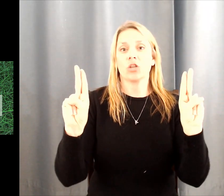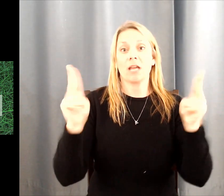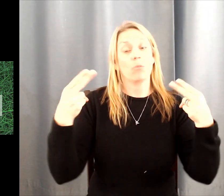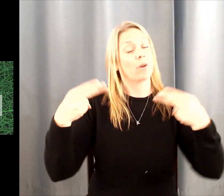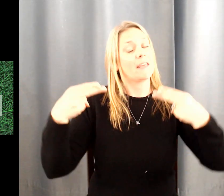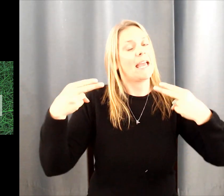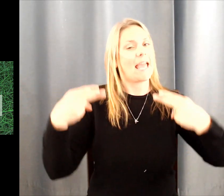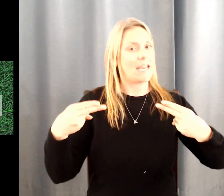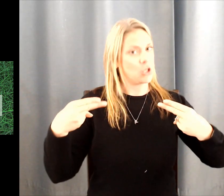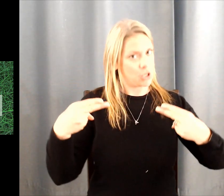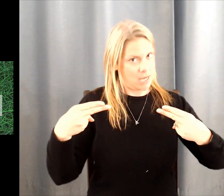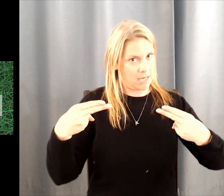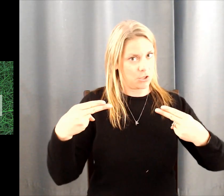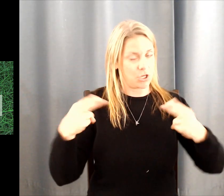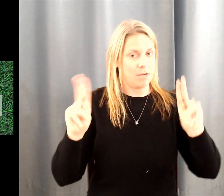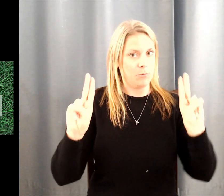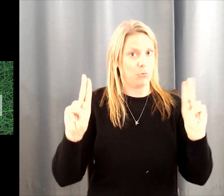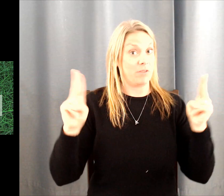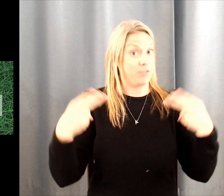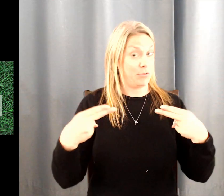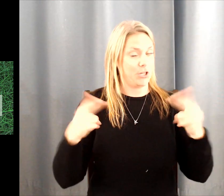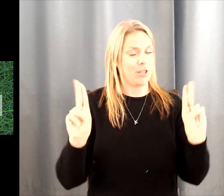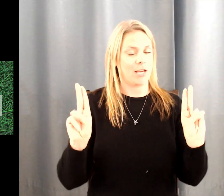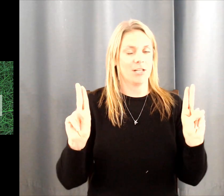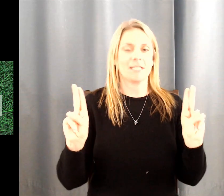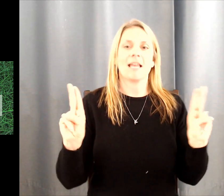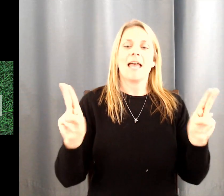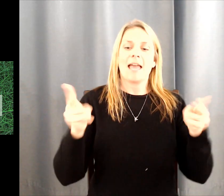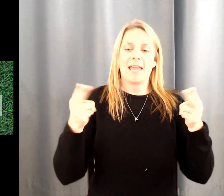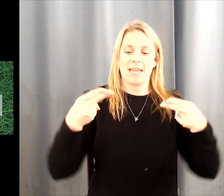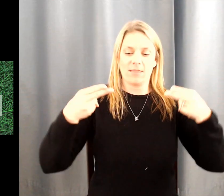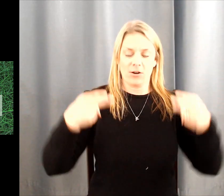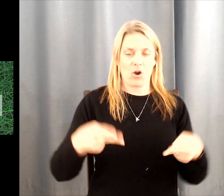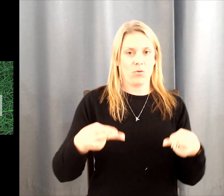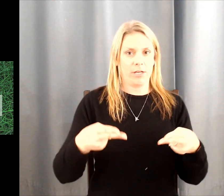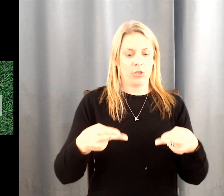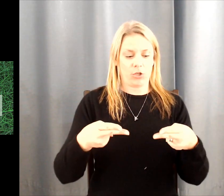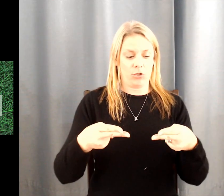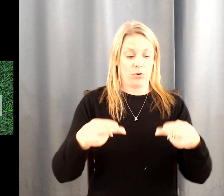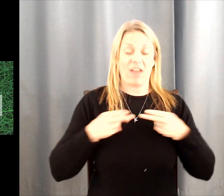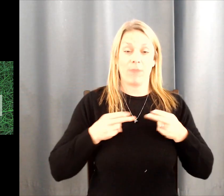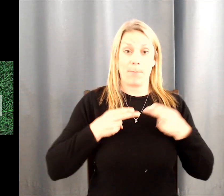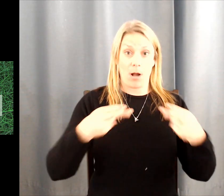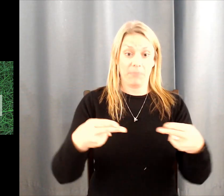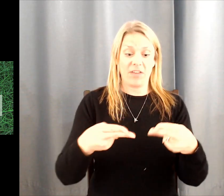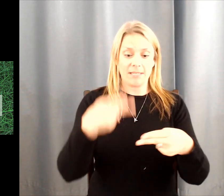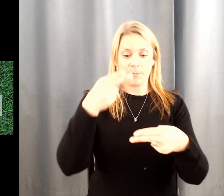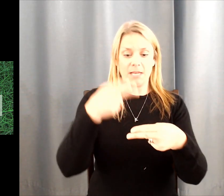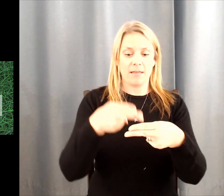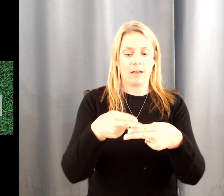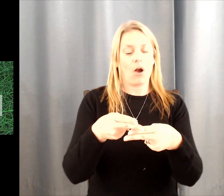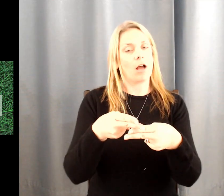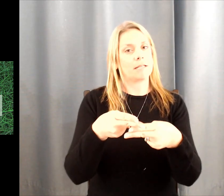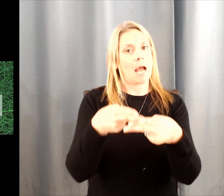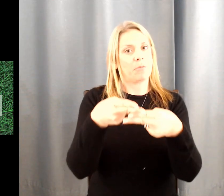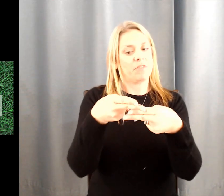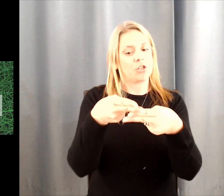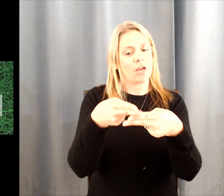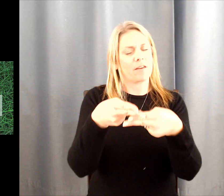the H hand shape, reviewing your letters. And they're going to have my palm face me on top of each other, and like